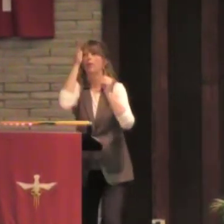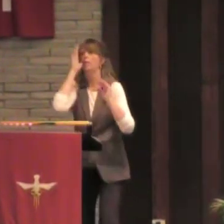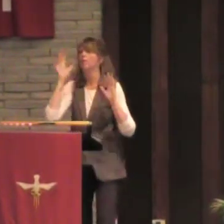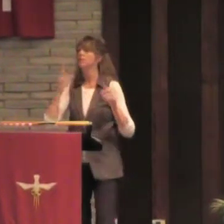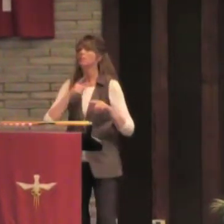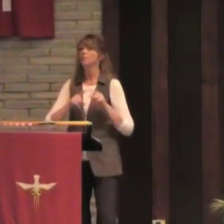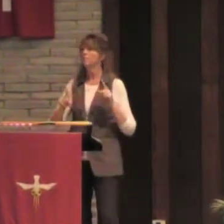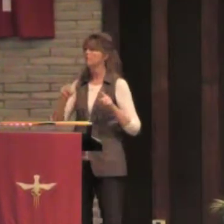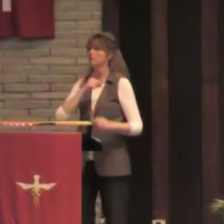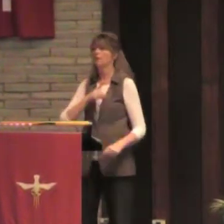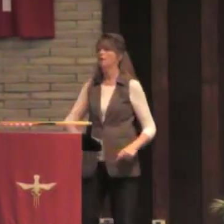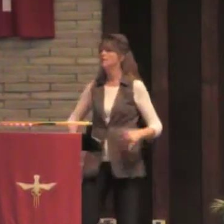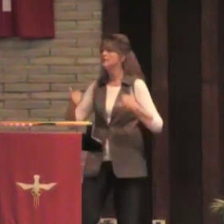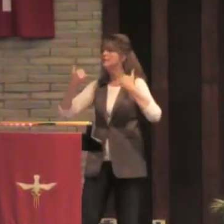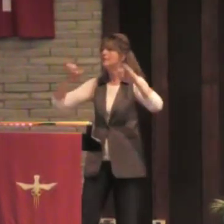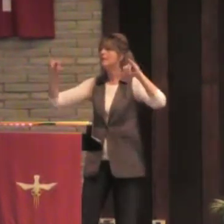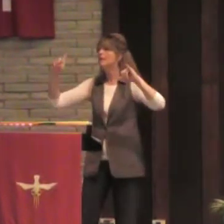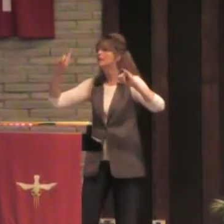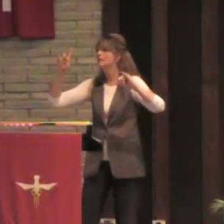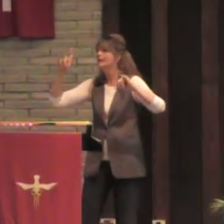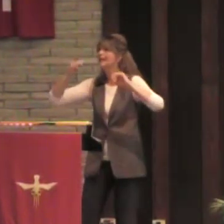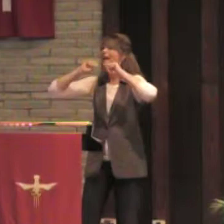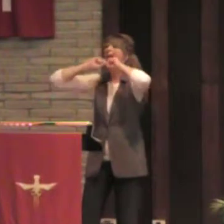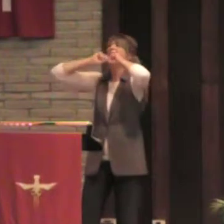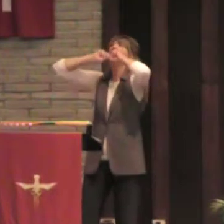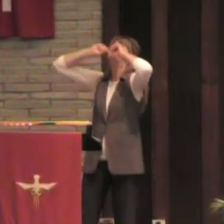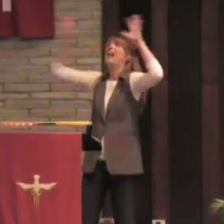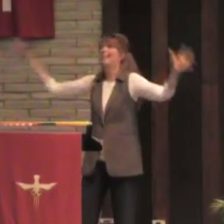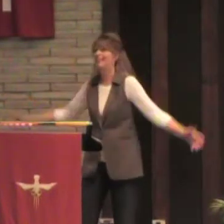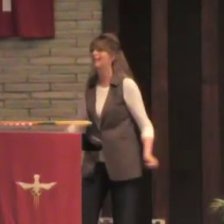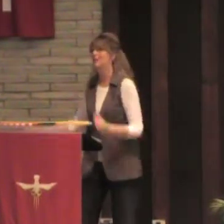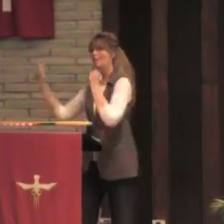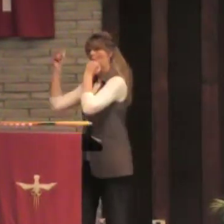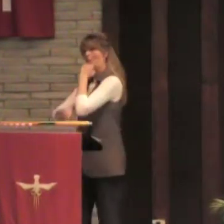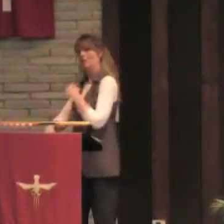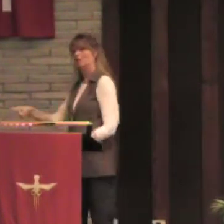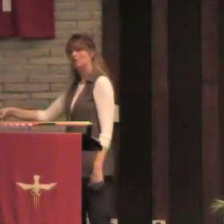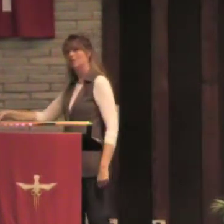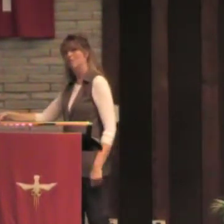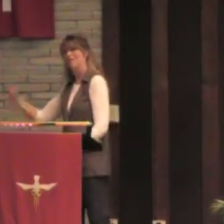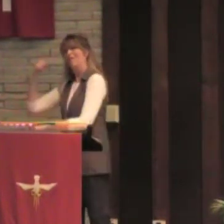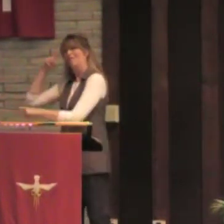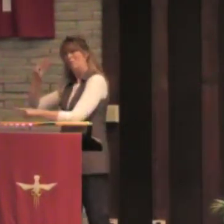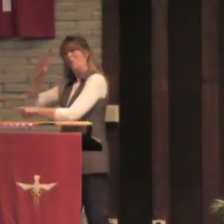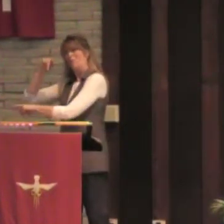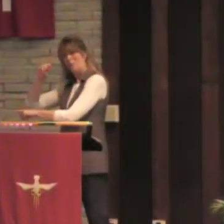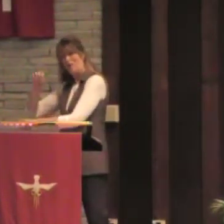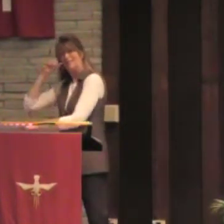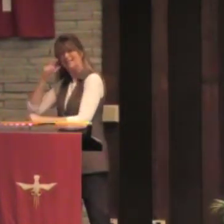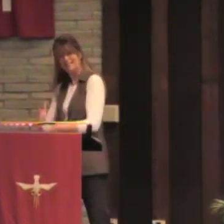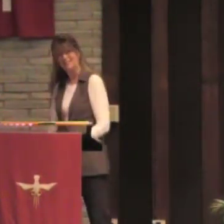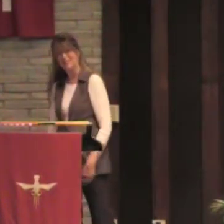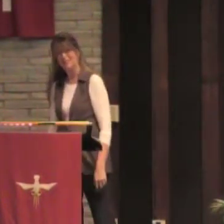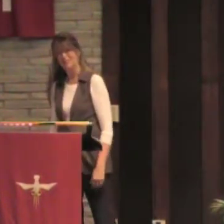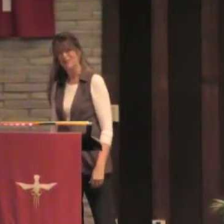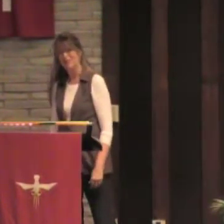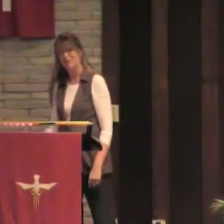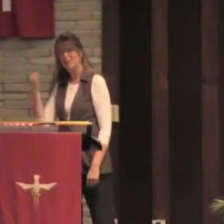And then Absalom figured that David would decide to go ahead and punish that half-brother for raping his sister,